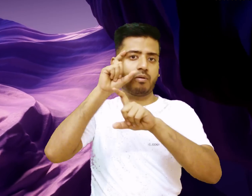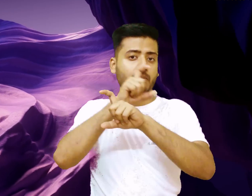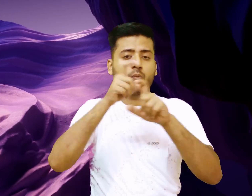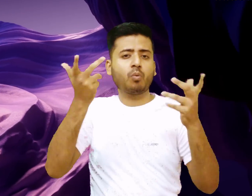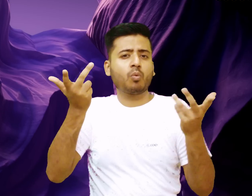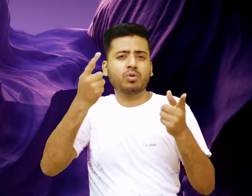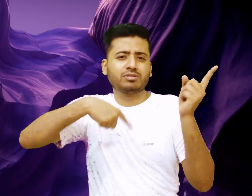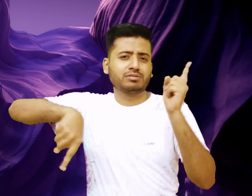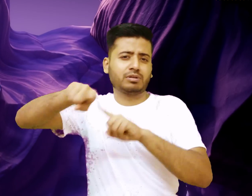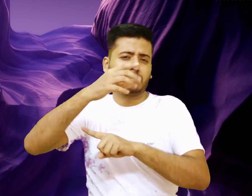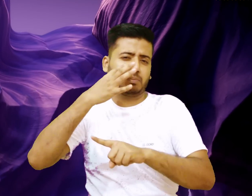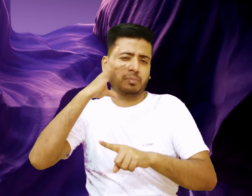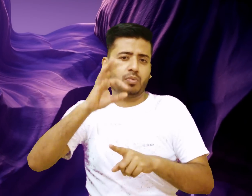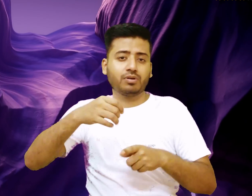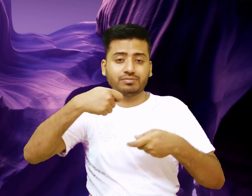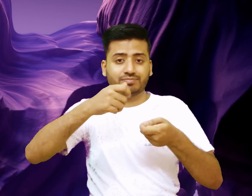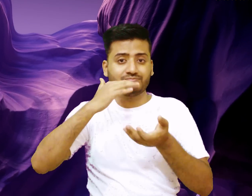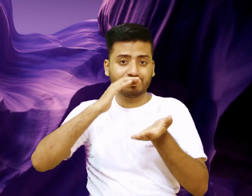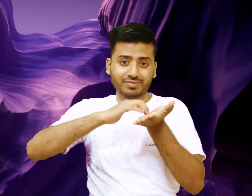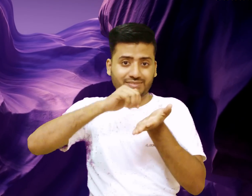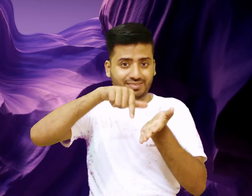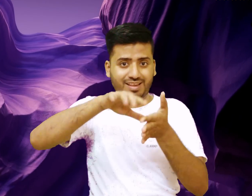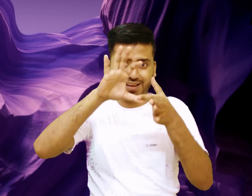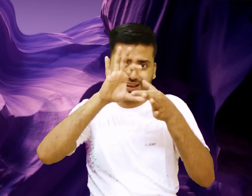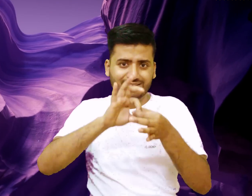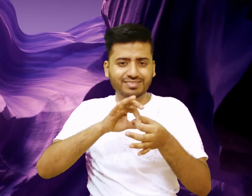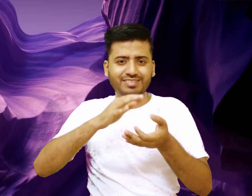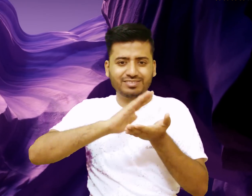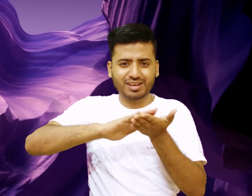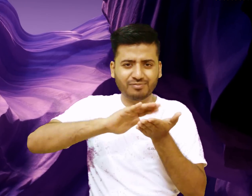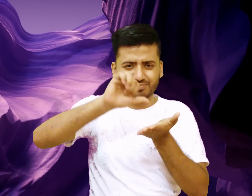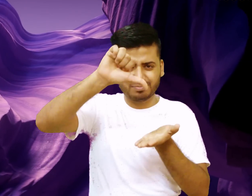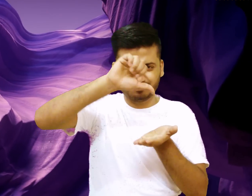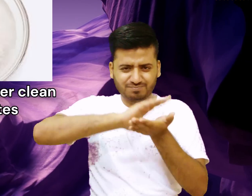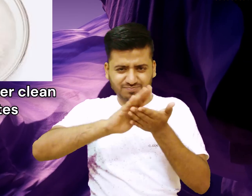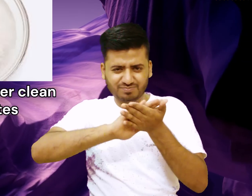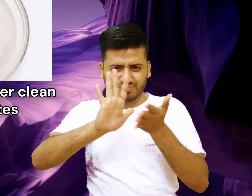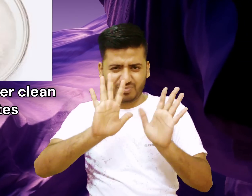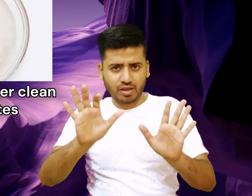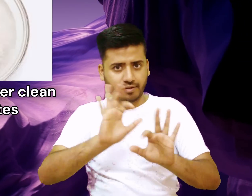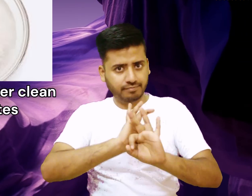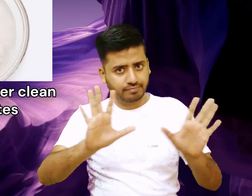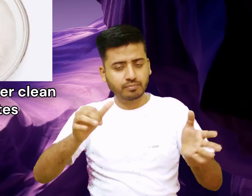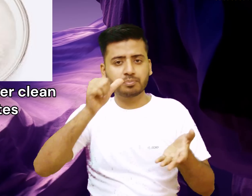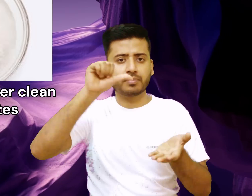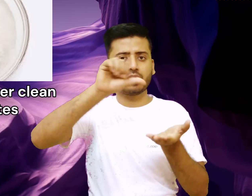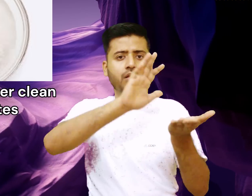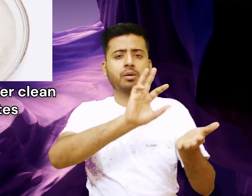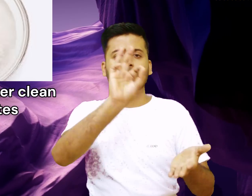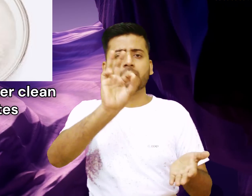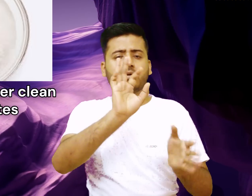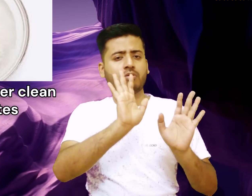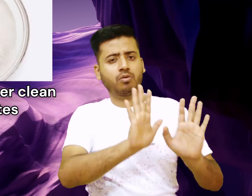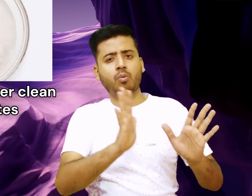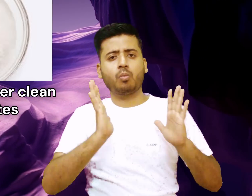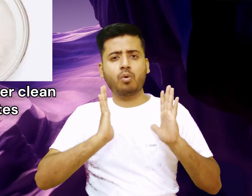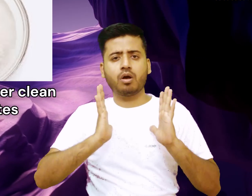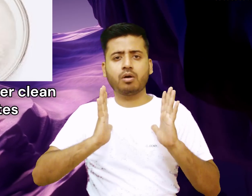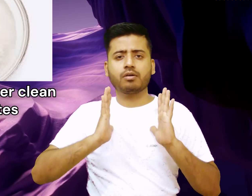hours, and consume it within 4 to 6 days. Proper storage. Store cooked rice in airtight containers in the refrigerator to